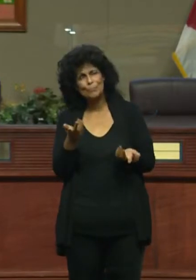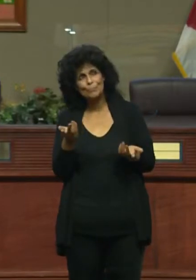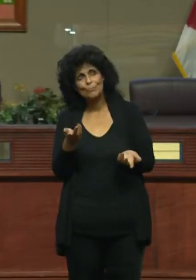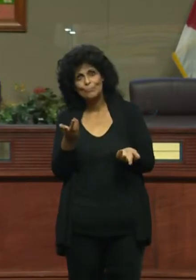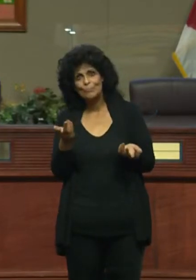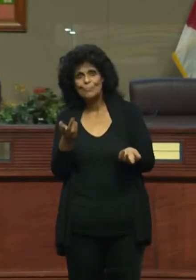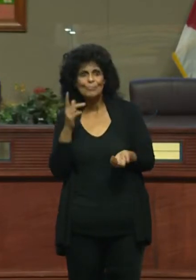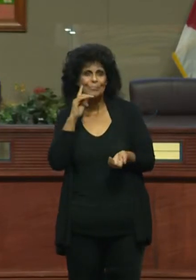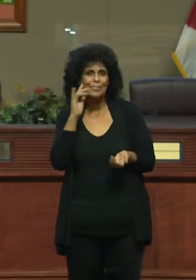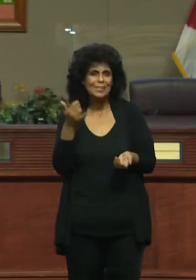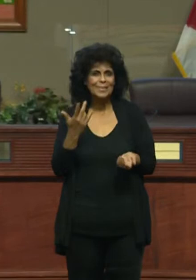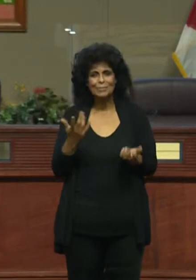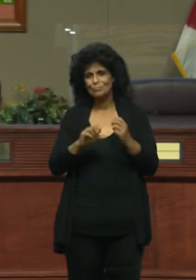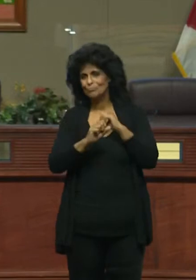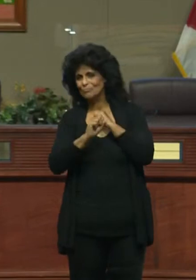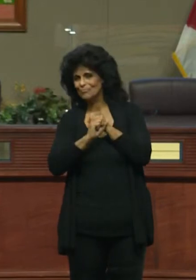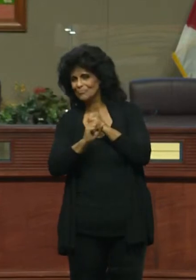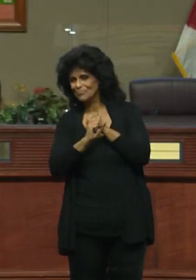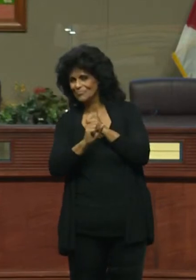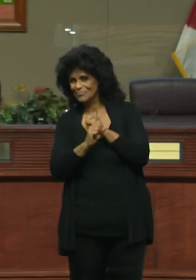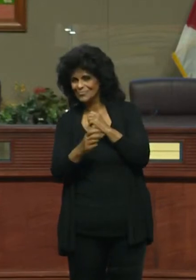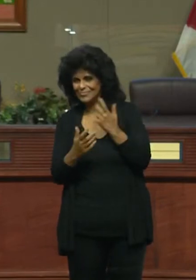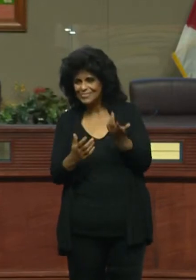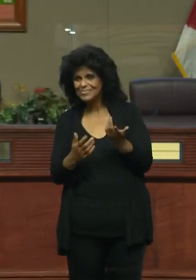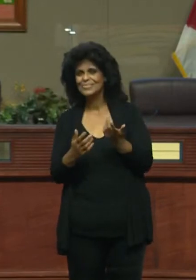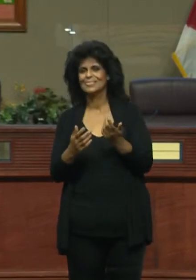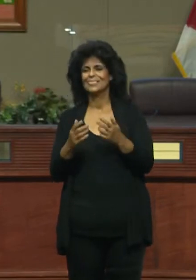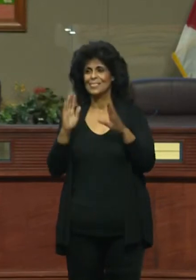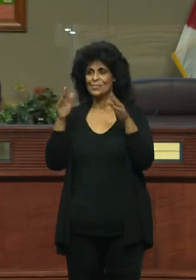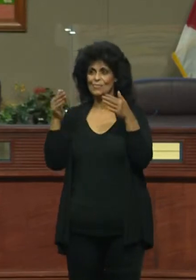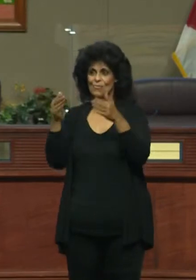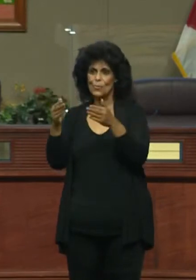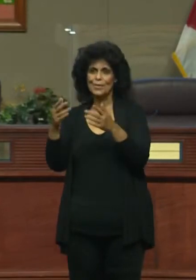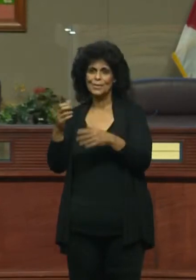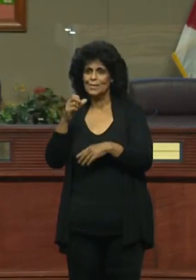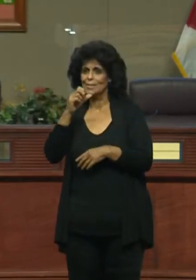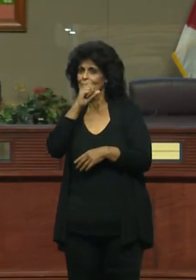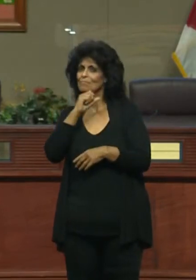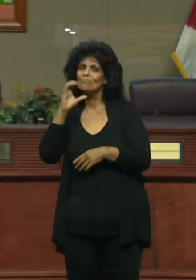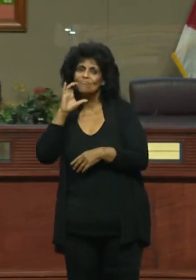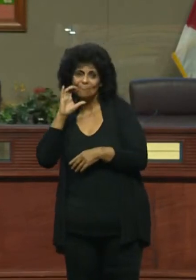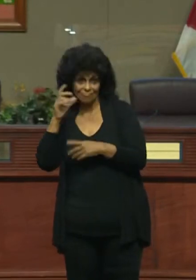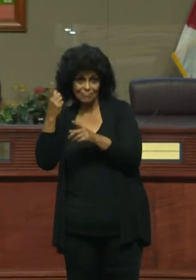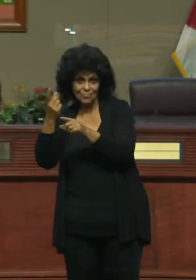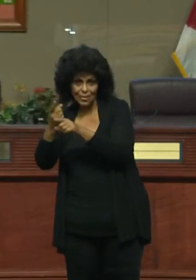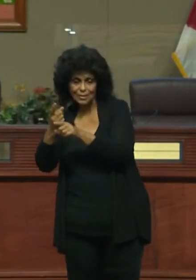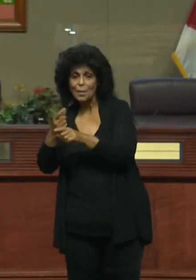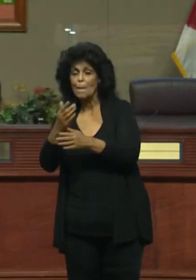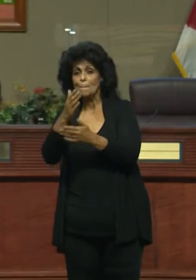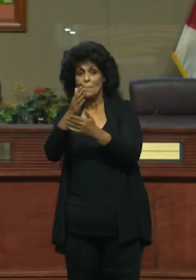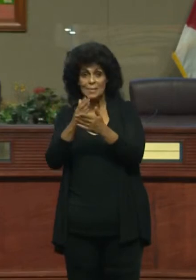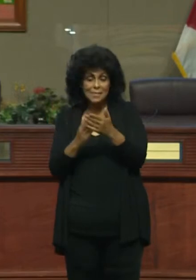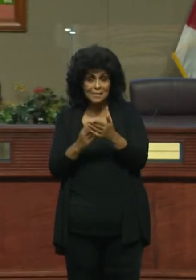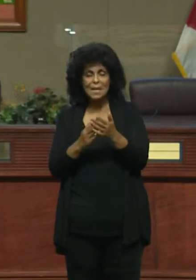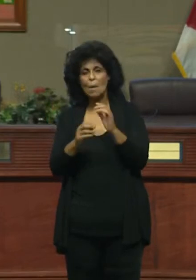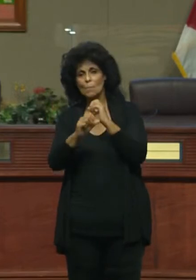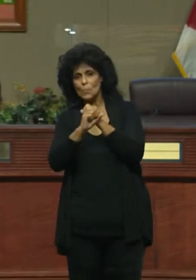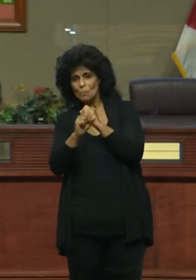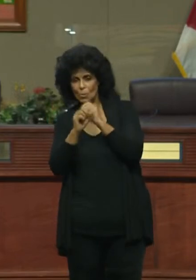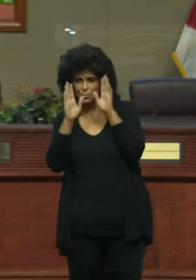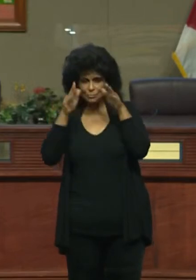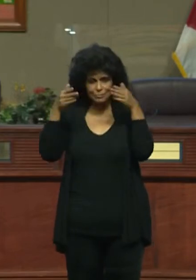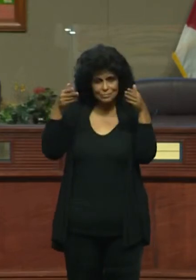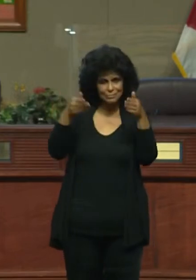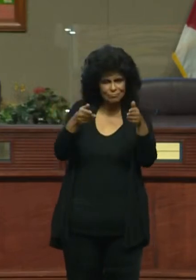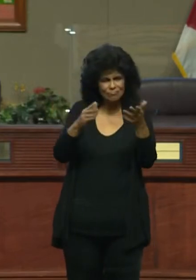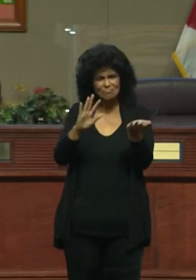public relations campaigns aimed at seniors, and then there's some aimed at those who are middle-aged, and then there's some aimed